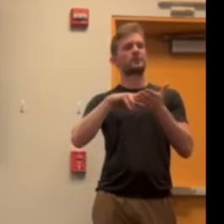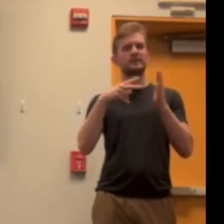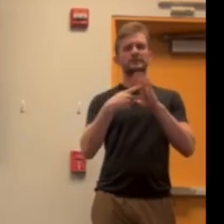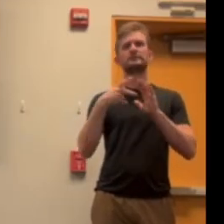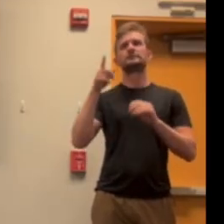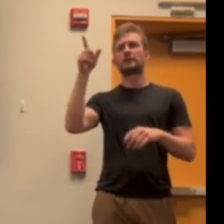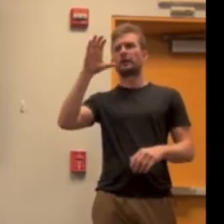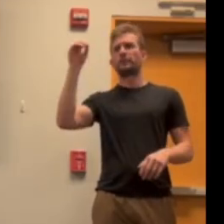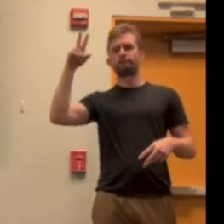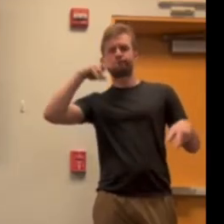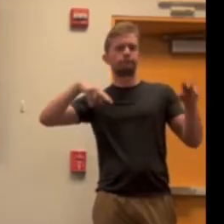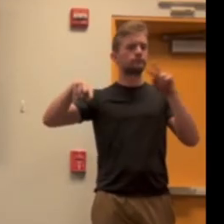the higher